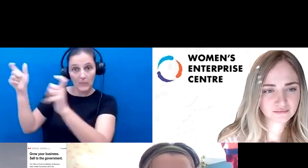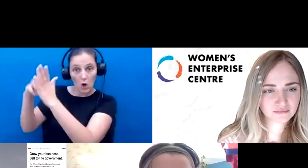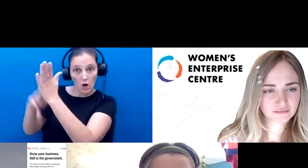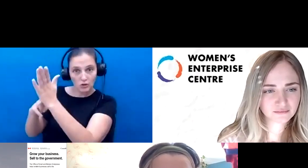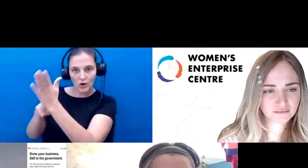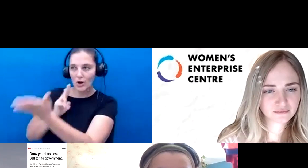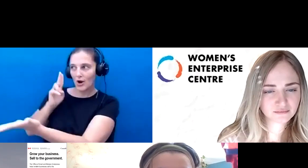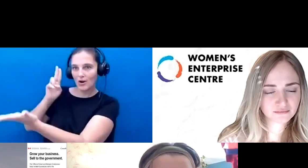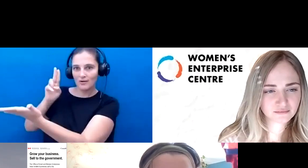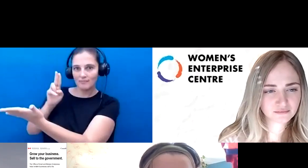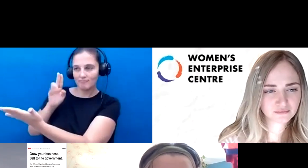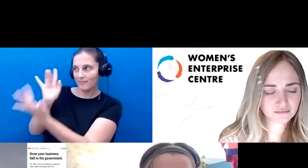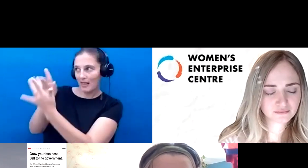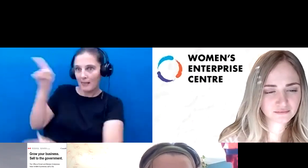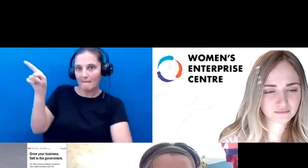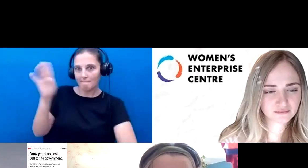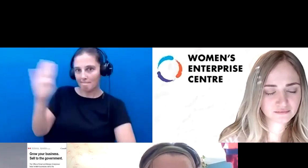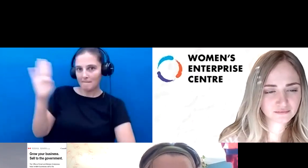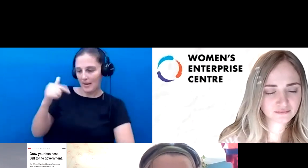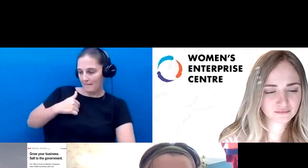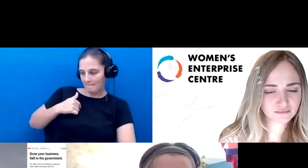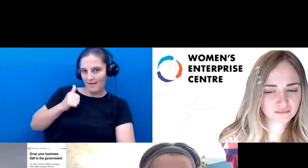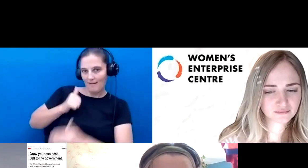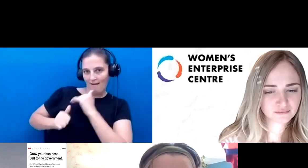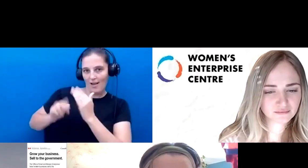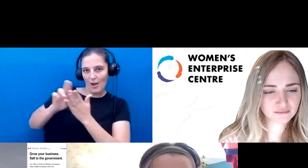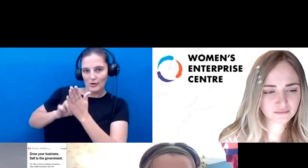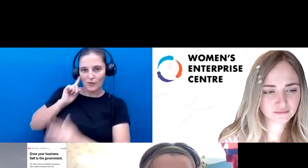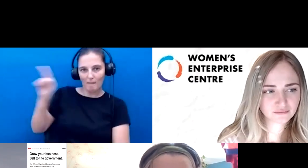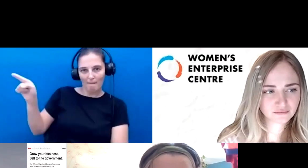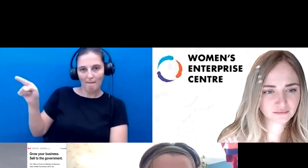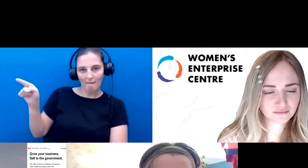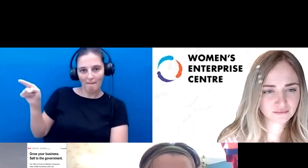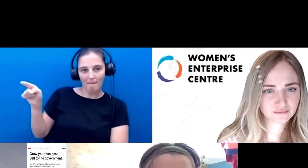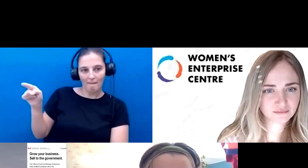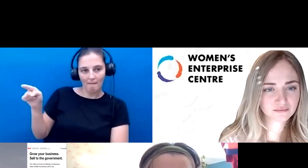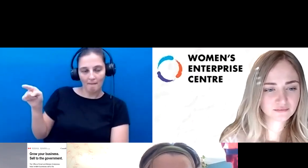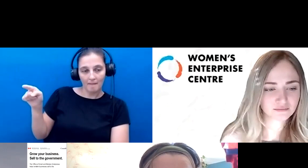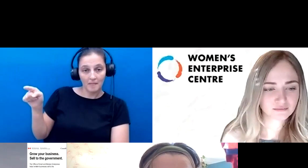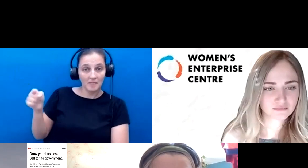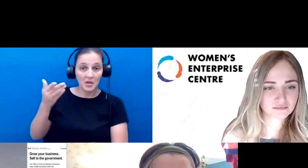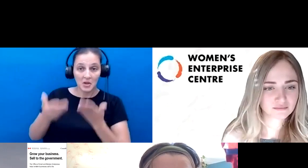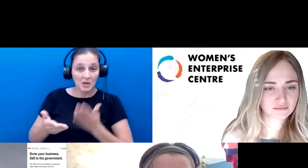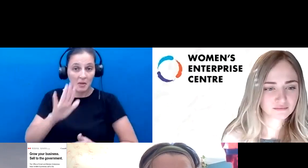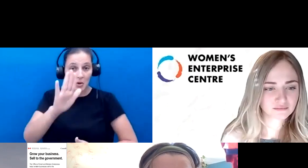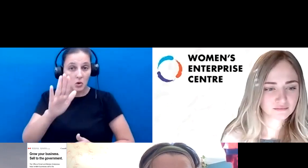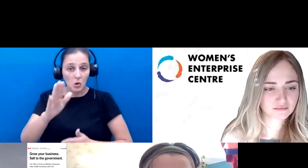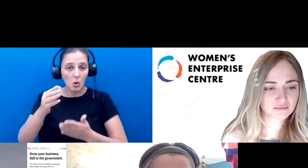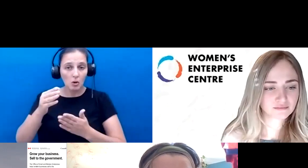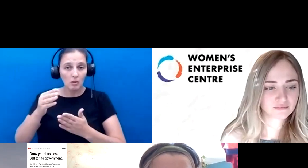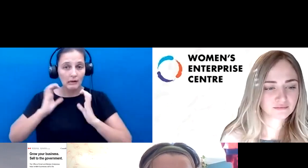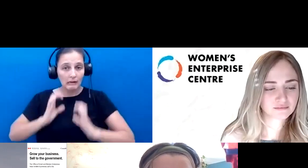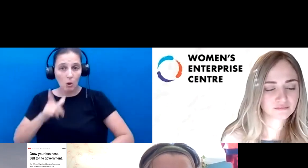out to them and market to them? So your buyers might be low dollar value officials within the government. Your buyers might